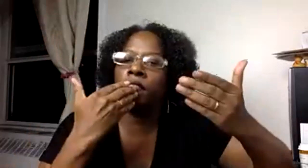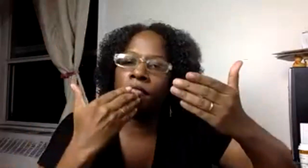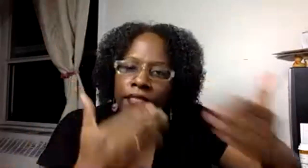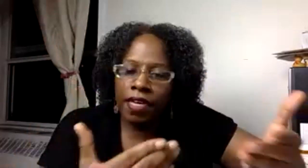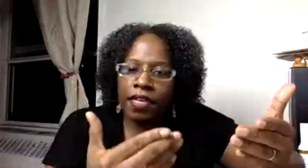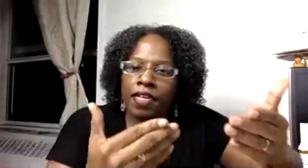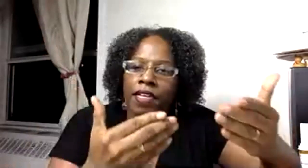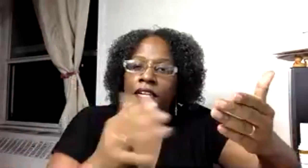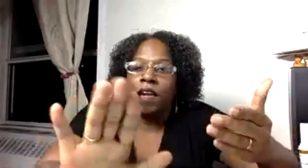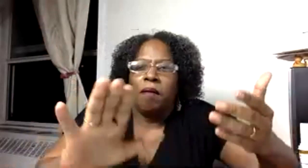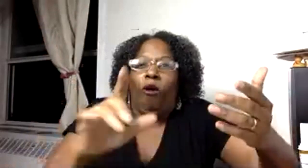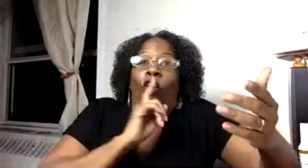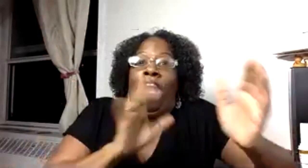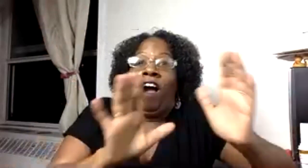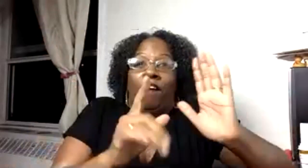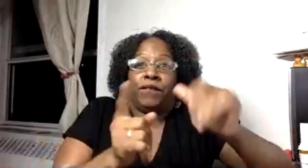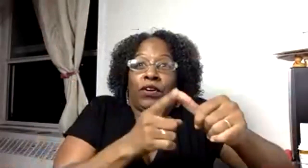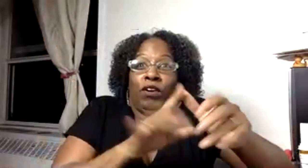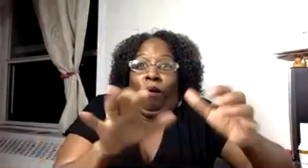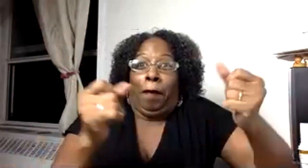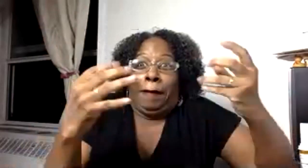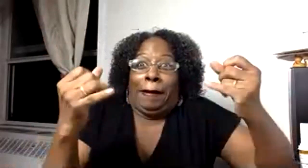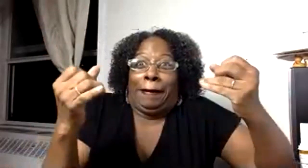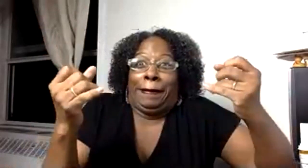I want to say thank you. First?